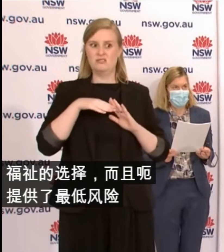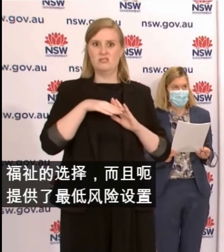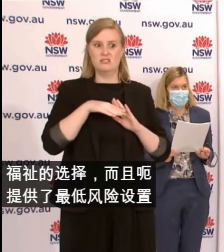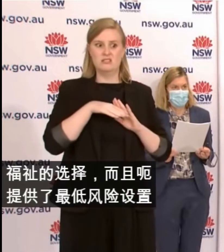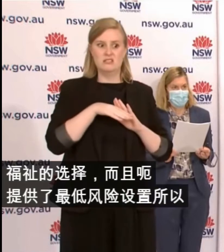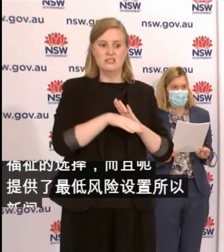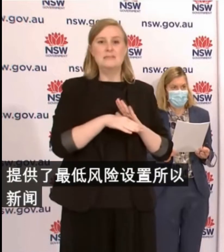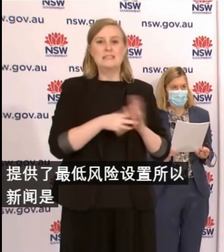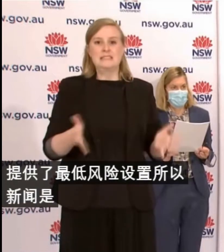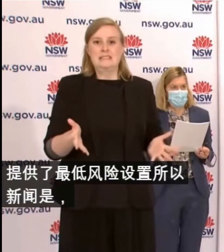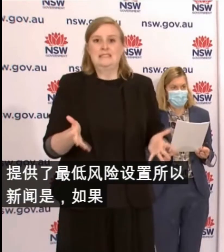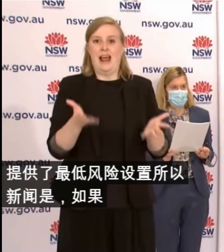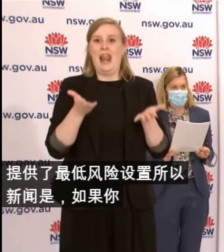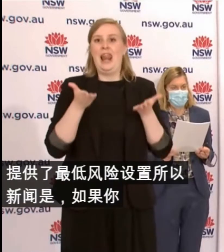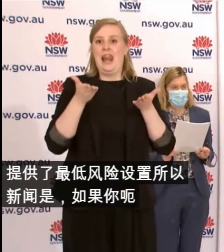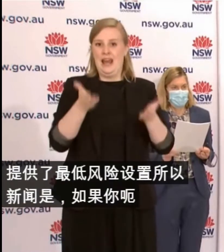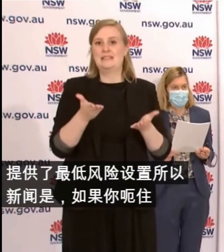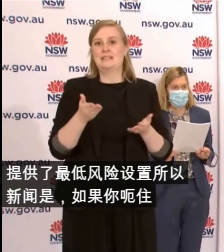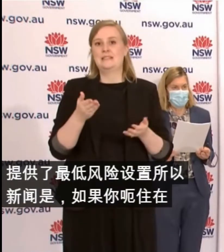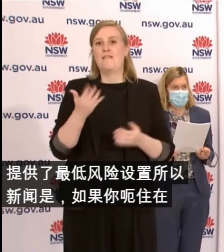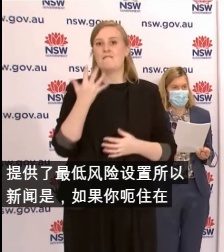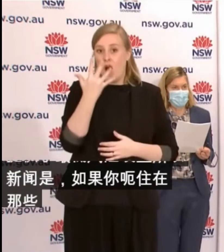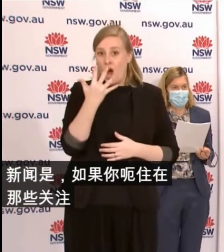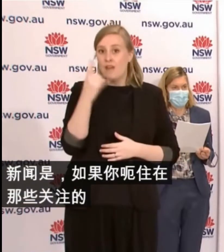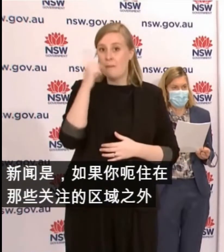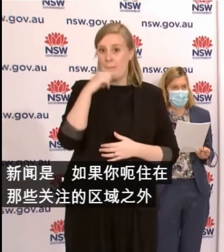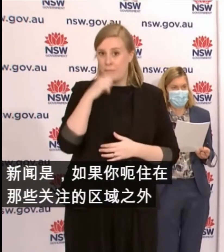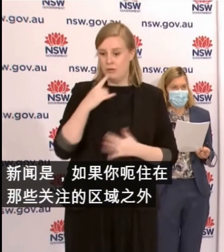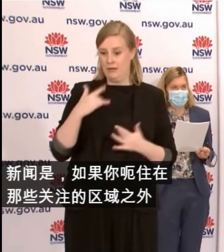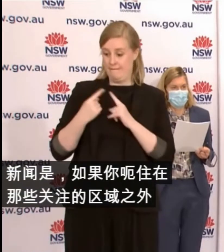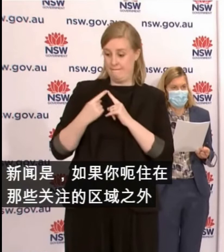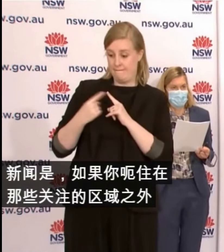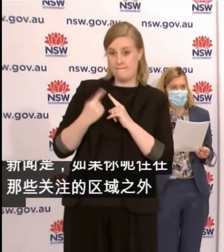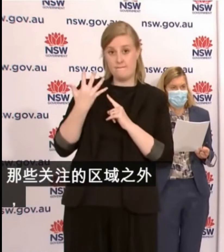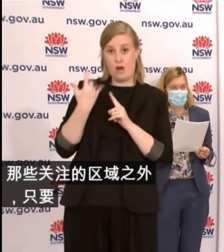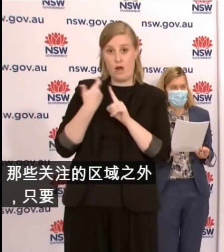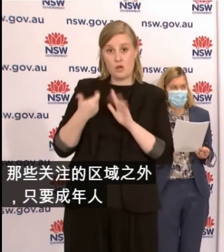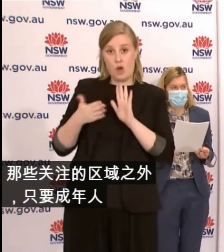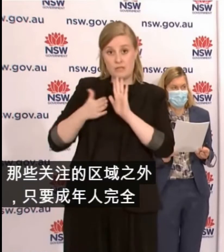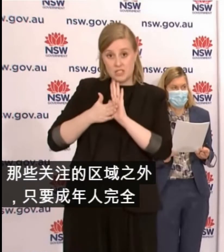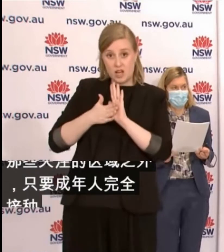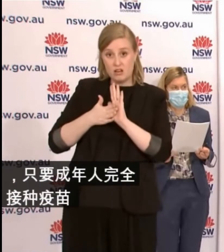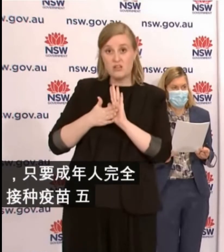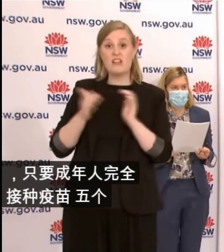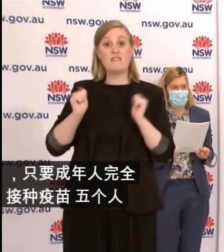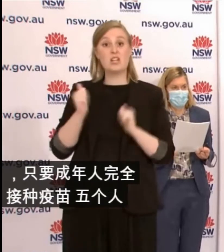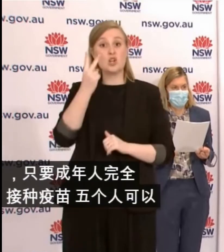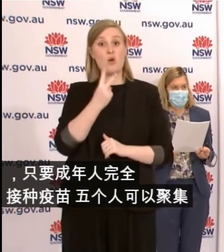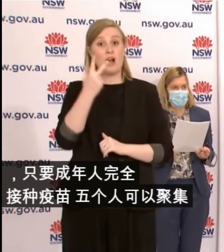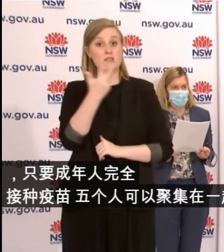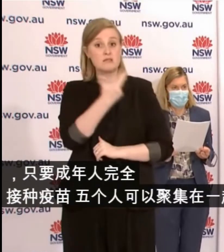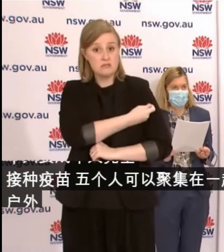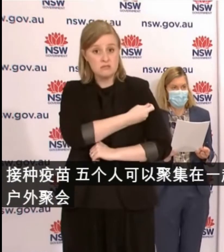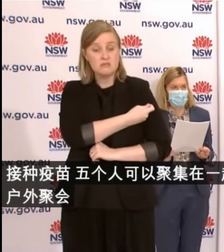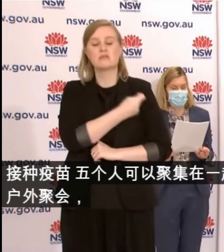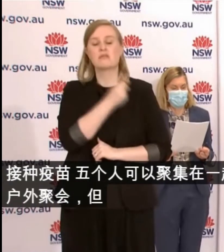setting. So the news is that if you live outside those areas of concern, so long as the adults are fully vaccinated, 5 people can